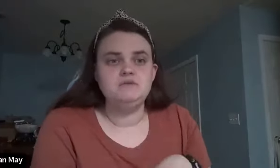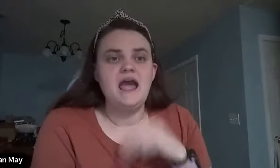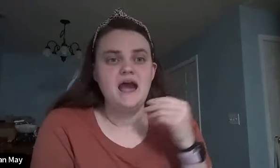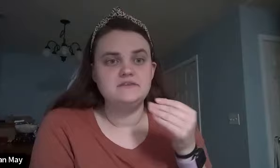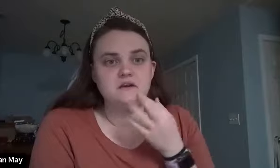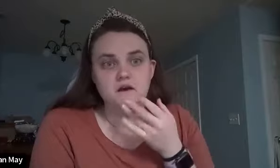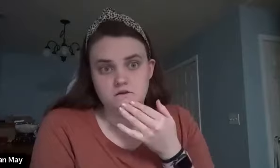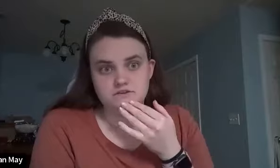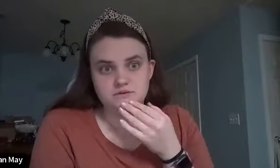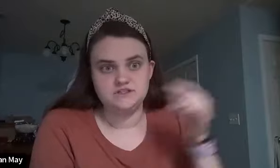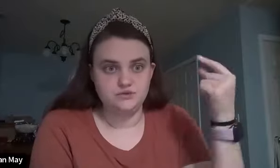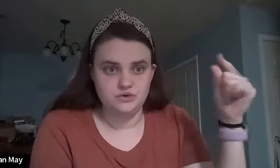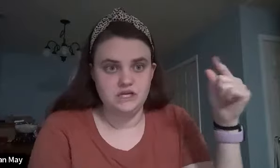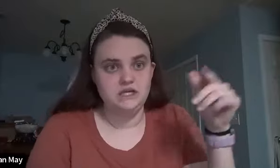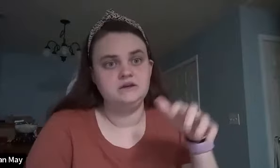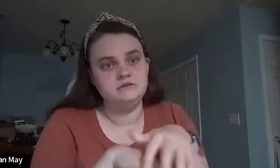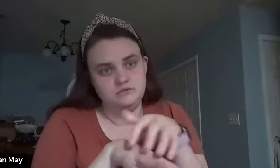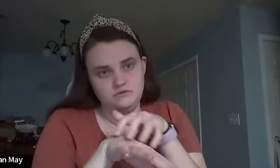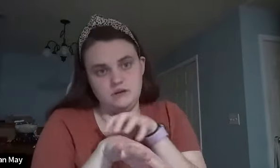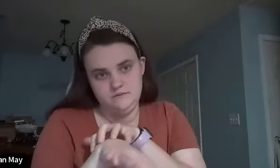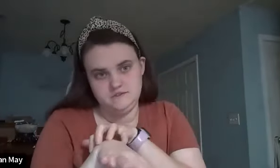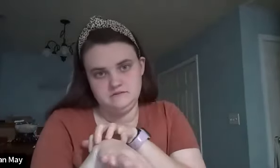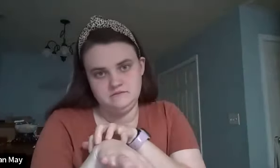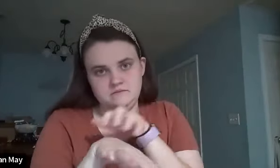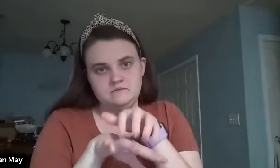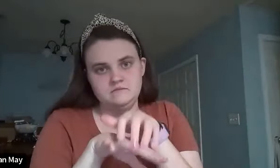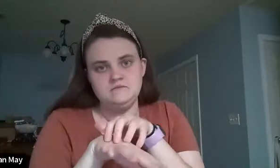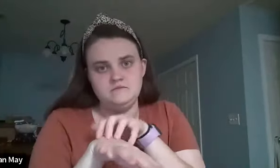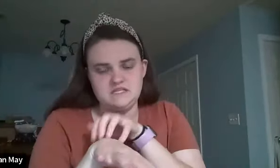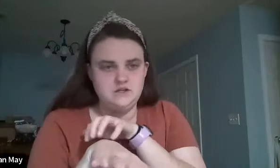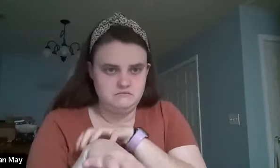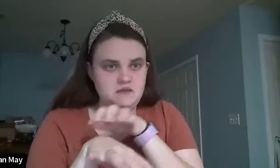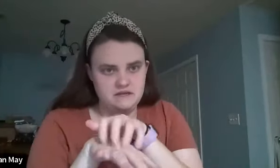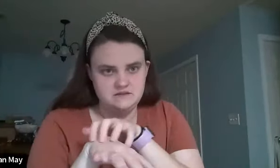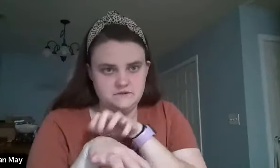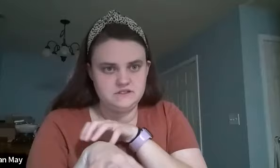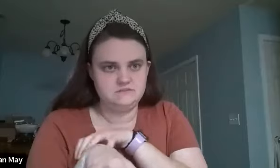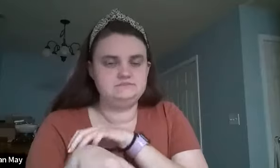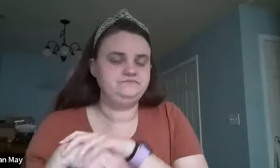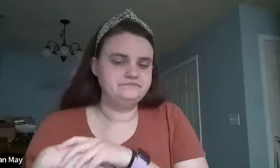would add the color to it. So green grapes. That's how you make that difference.